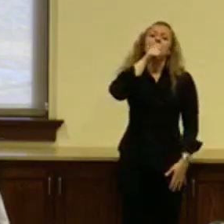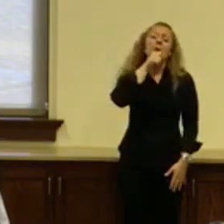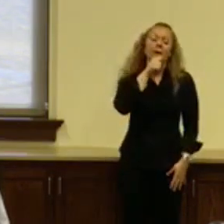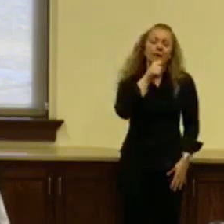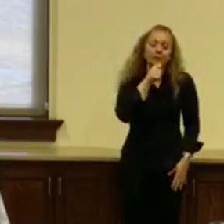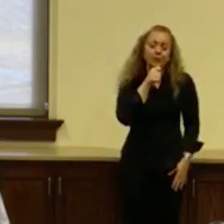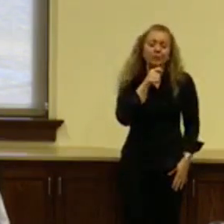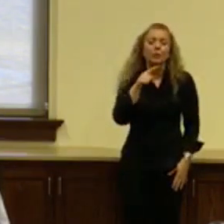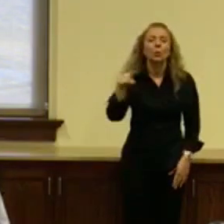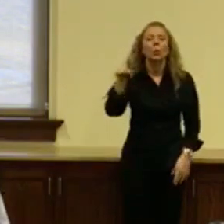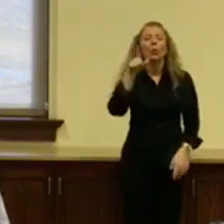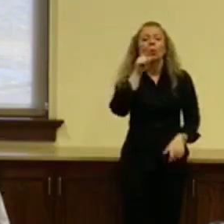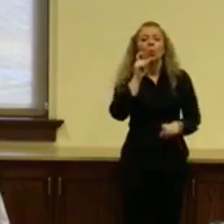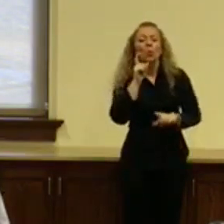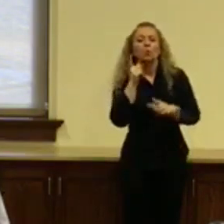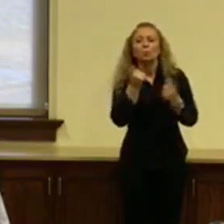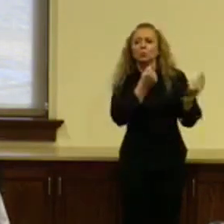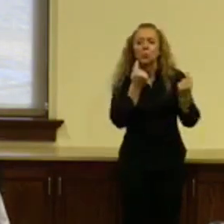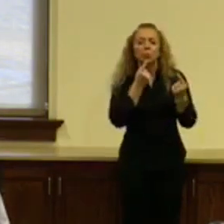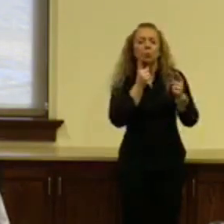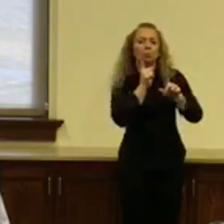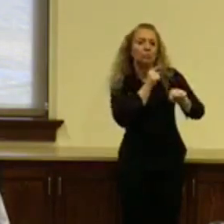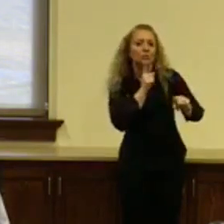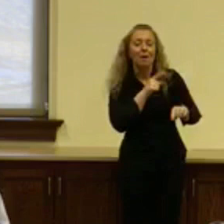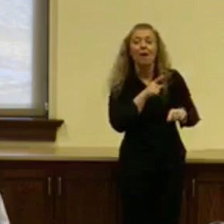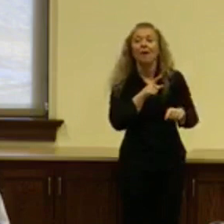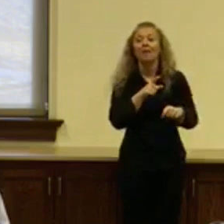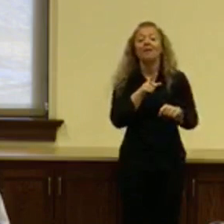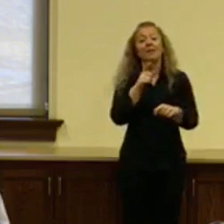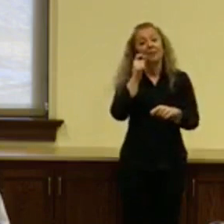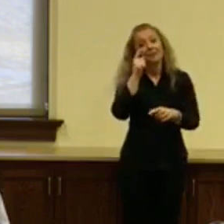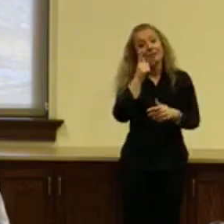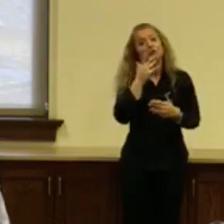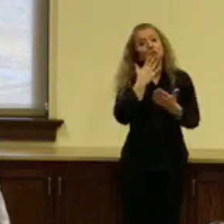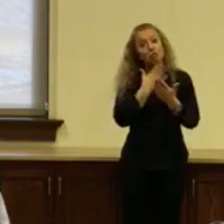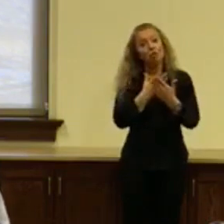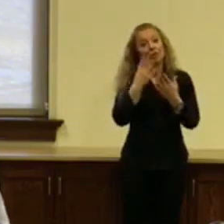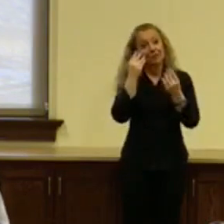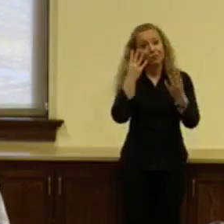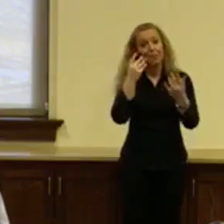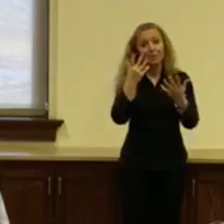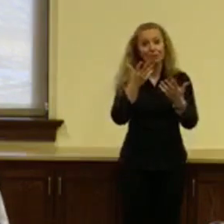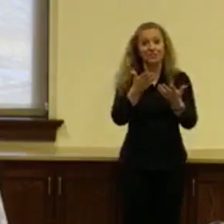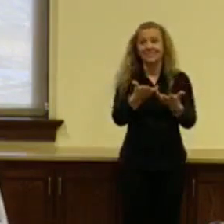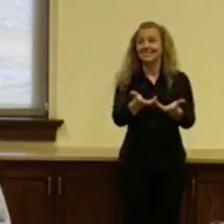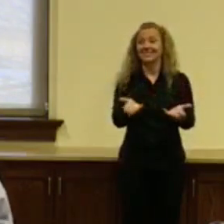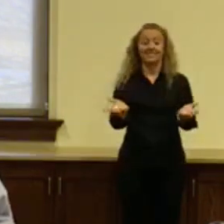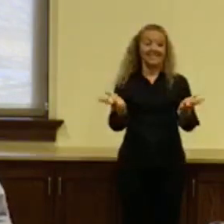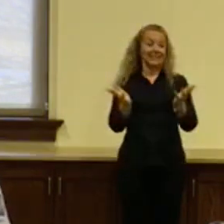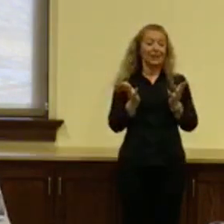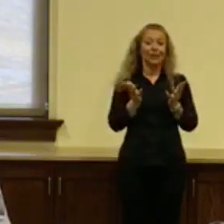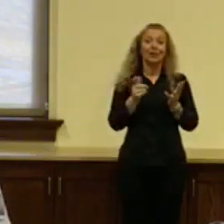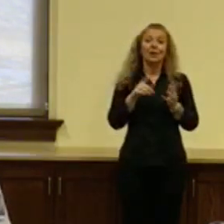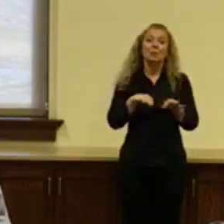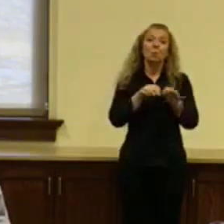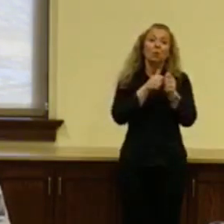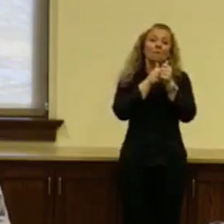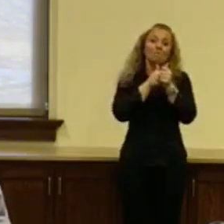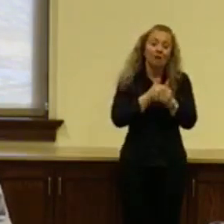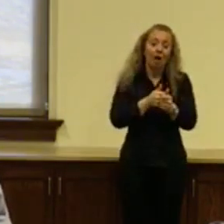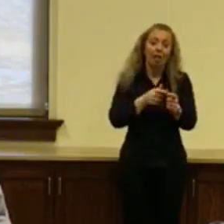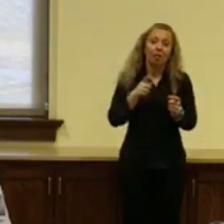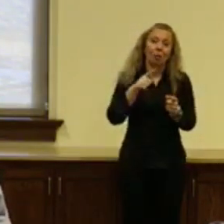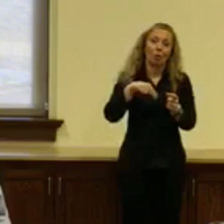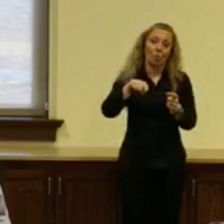so responsive. Good information is being given. We want to really follow our medical